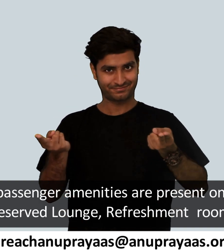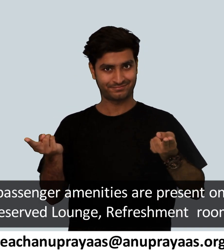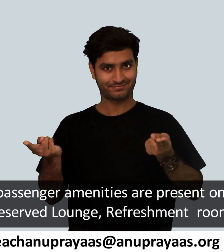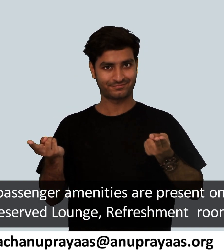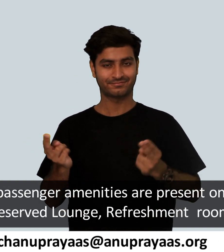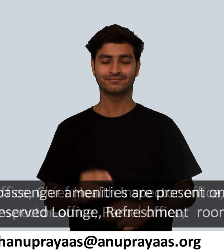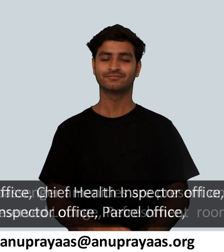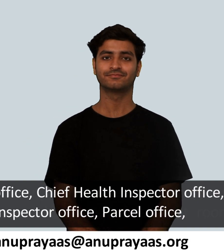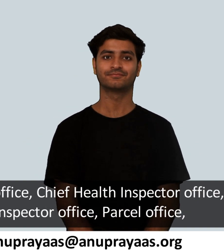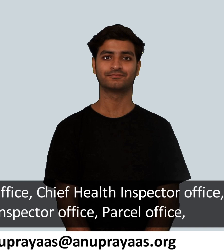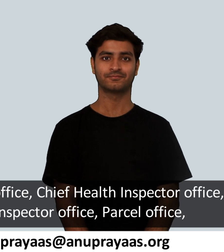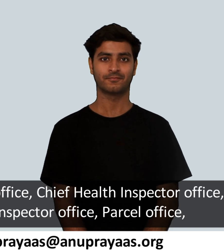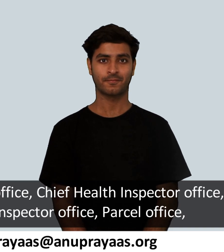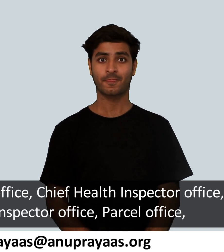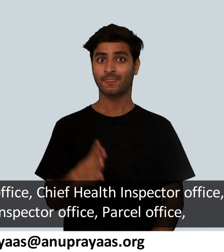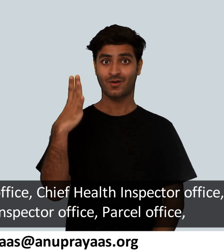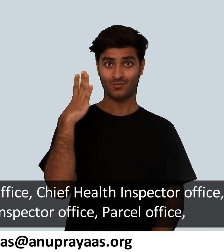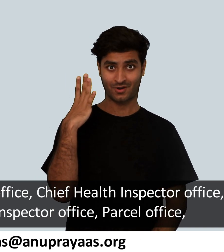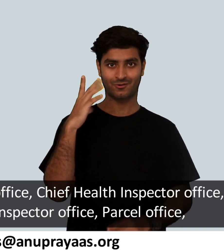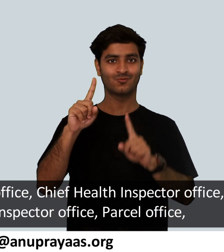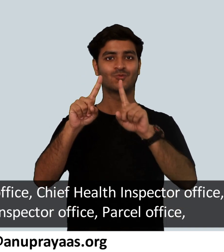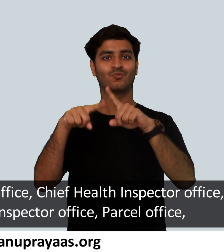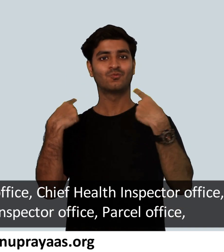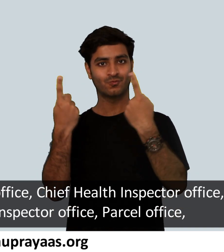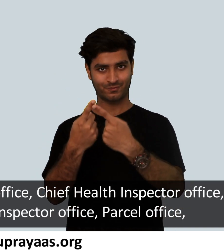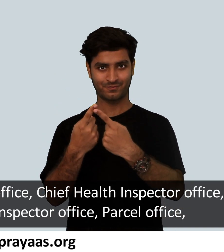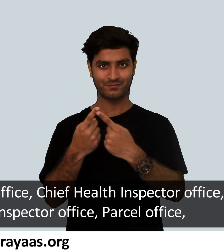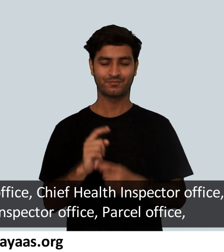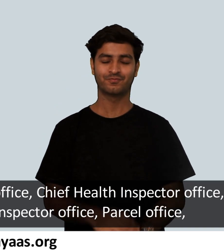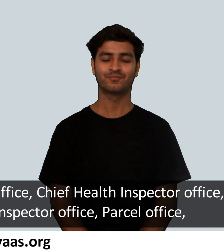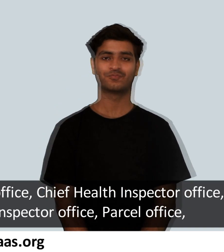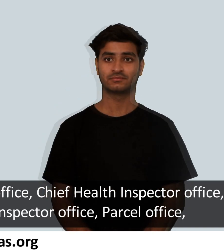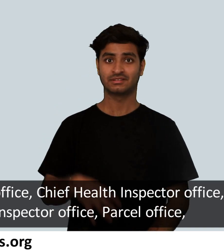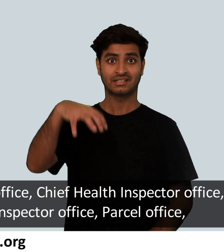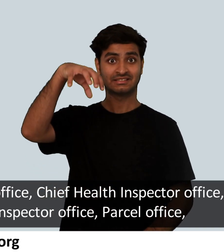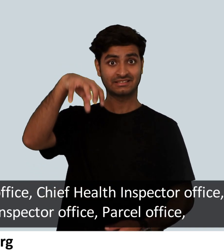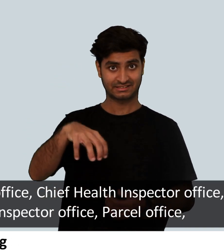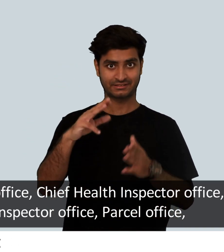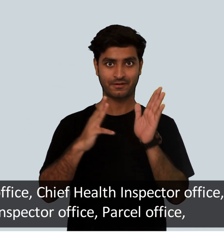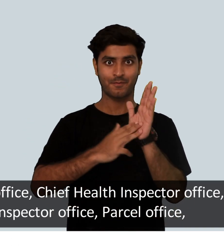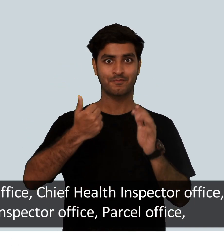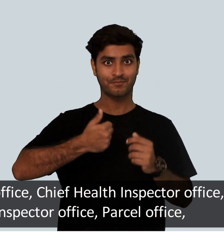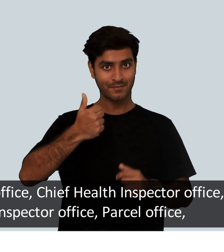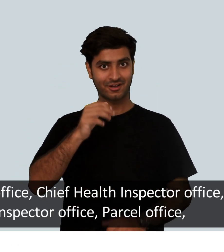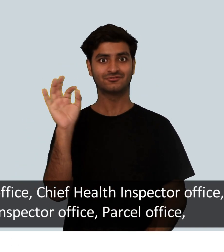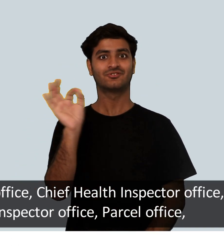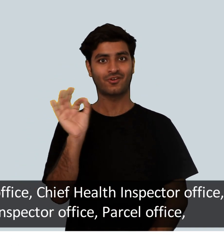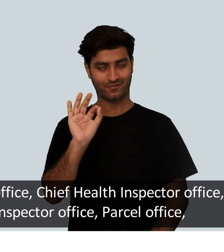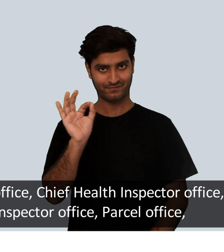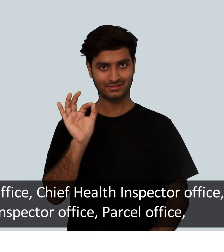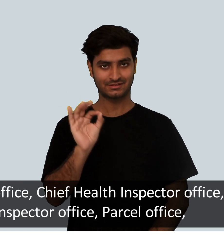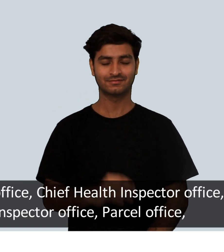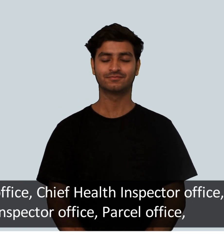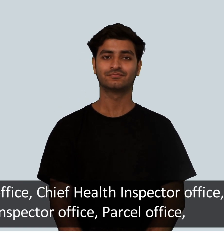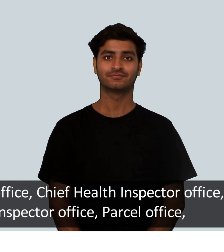inspector office, parcel office, cloak room, GRP office, child help desk and toilets.